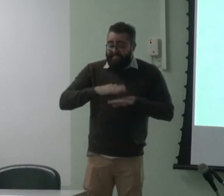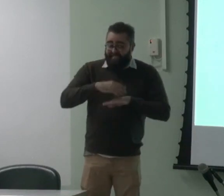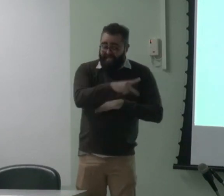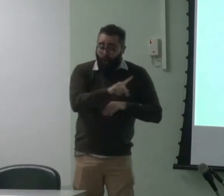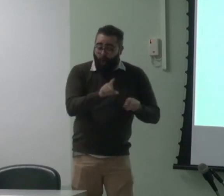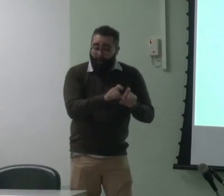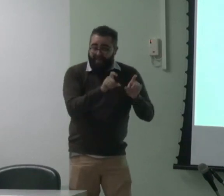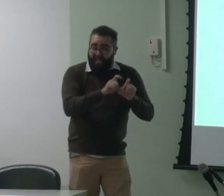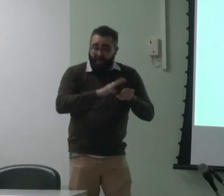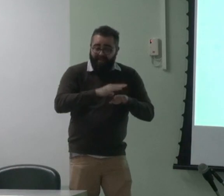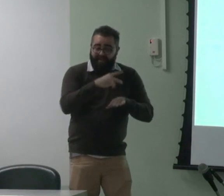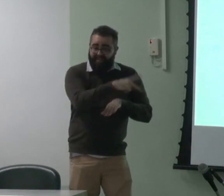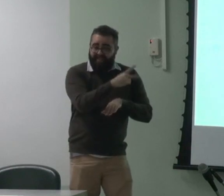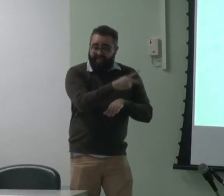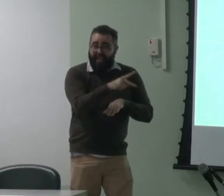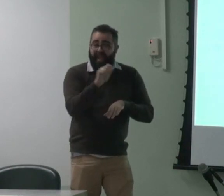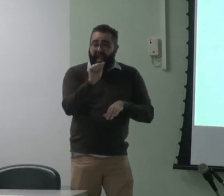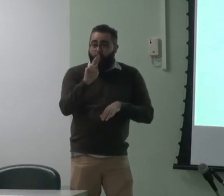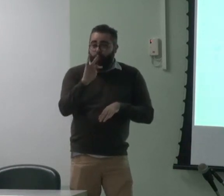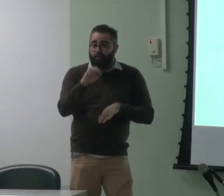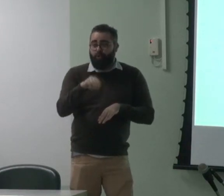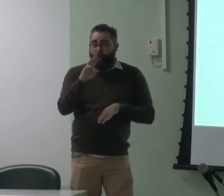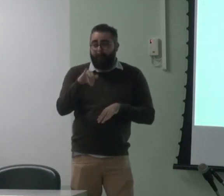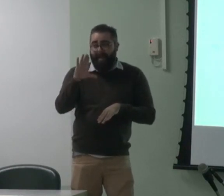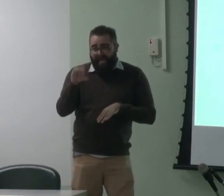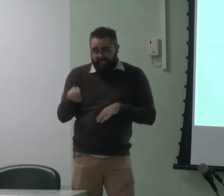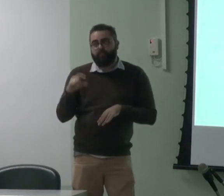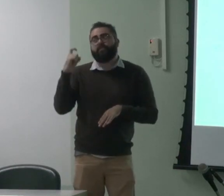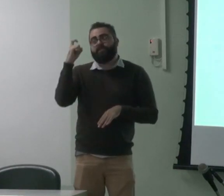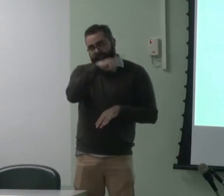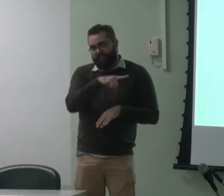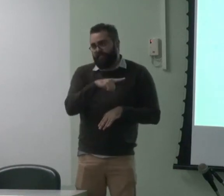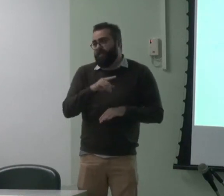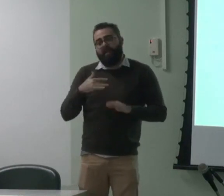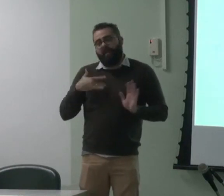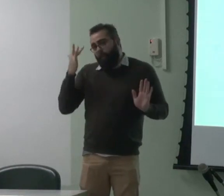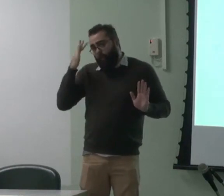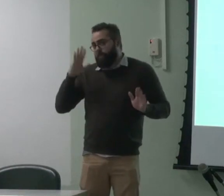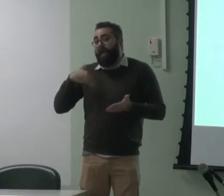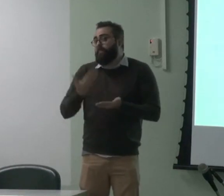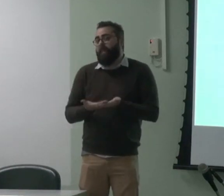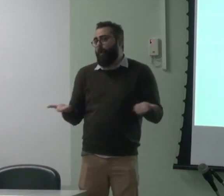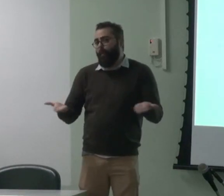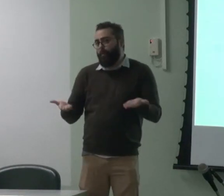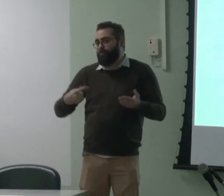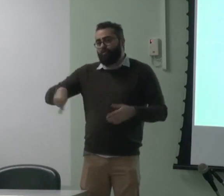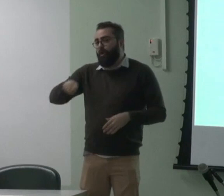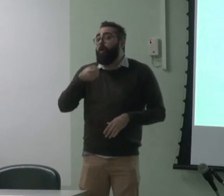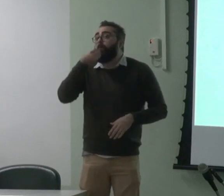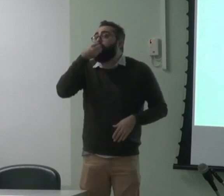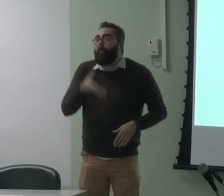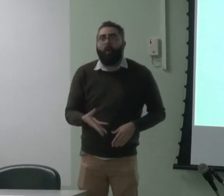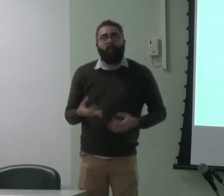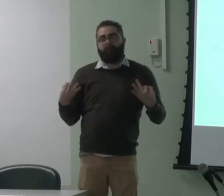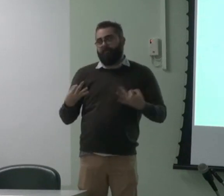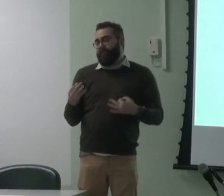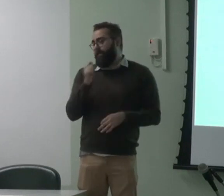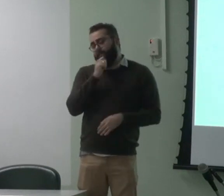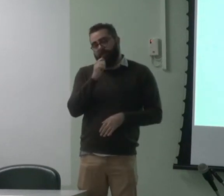So they will probably not be reliable enough to give you the proper analysis of such a